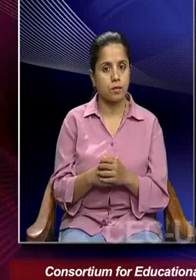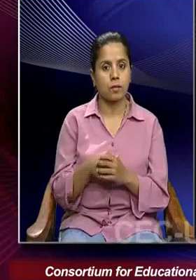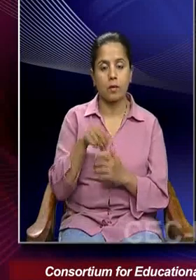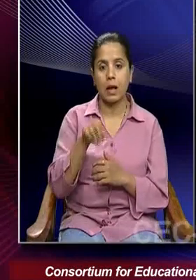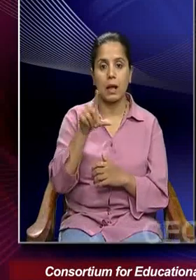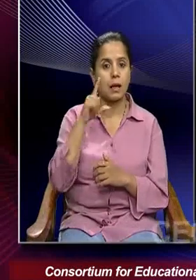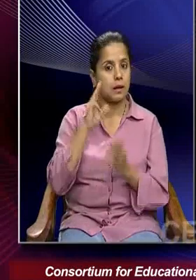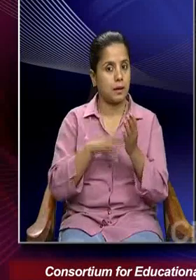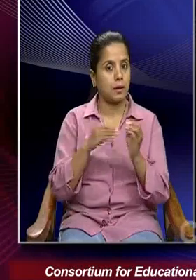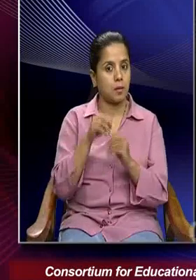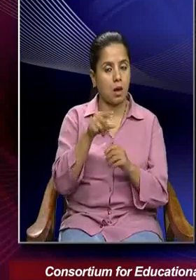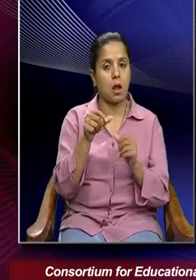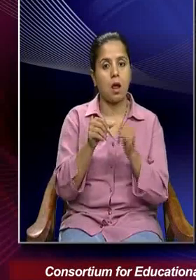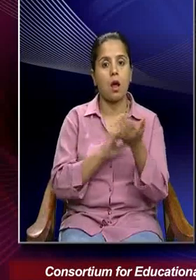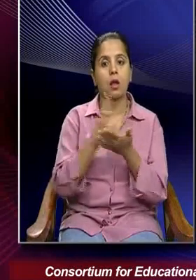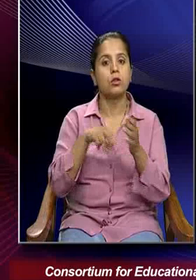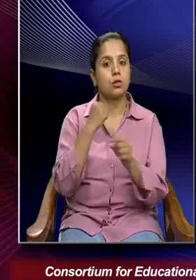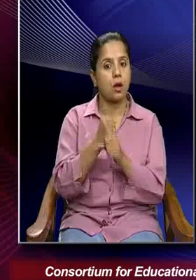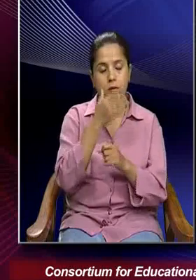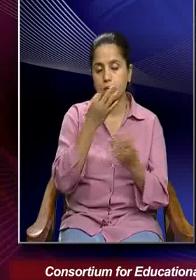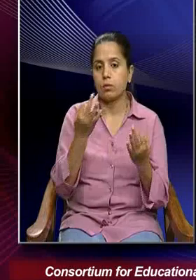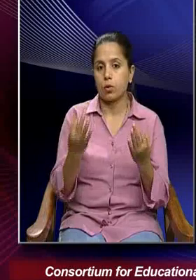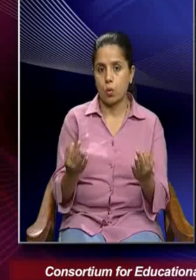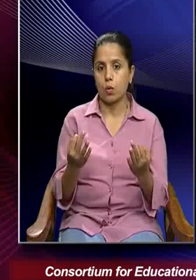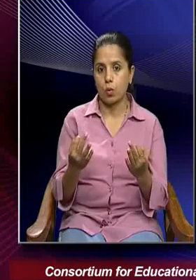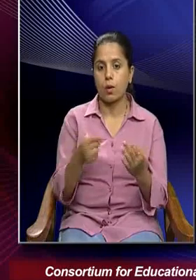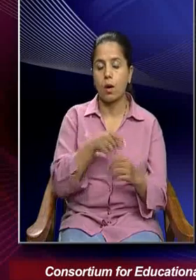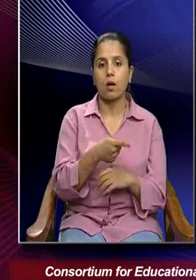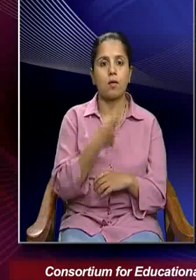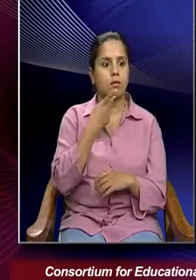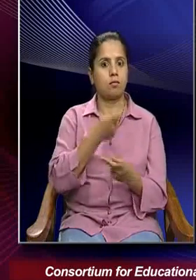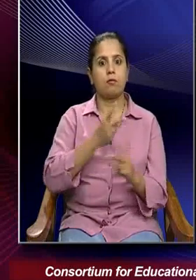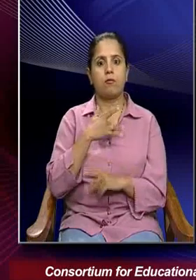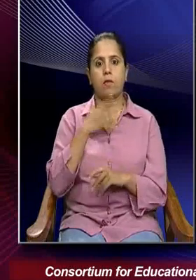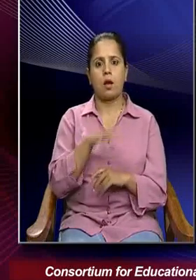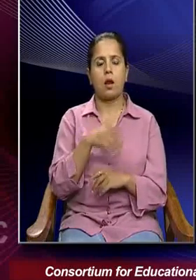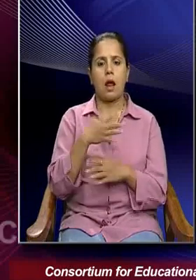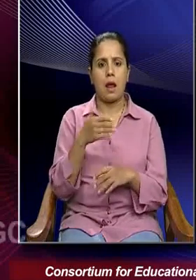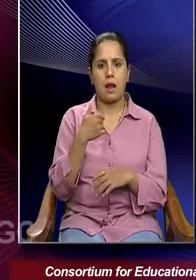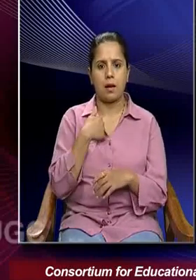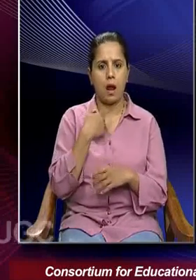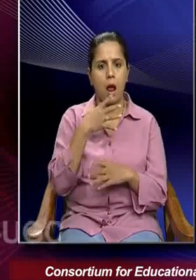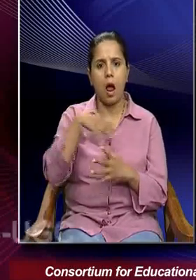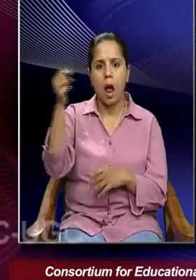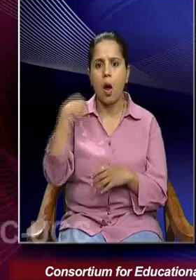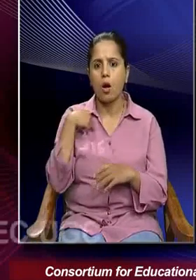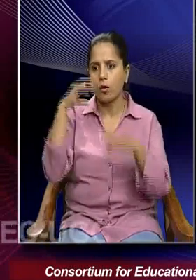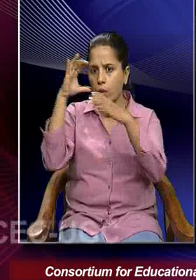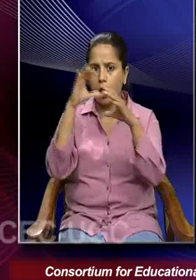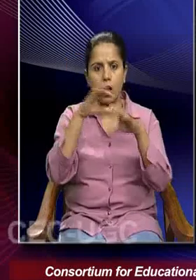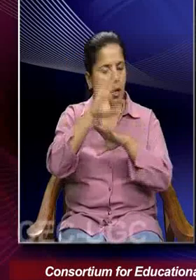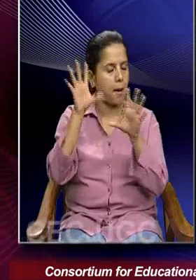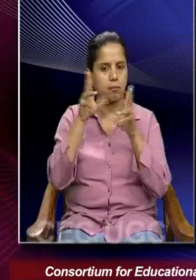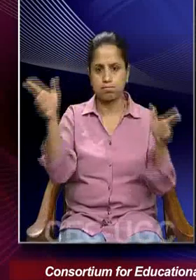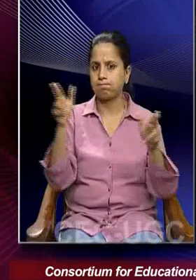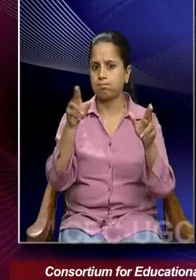limb in the Ashtanga Yoga, it tells us to withdraw our senses, or